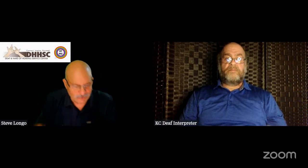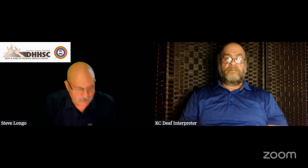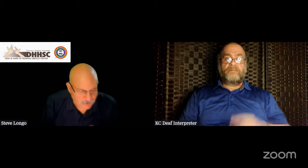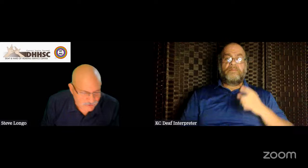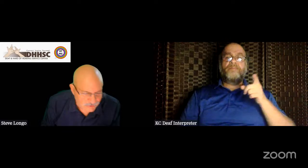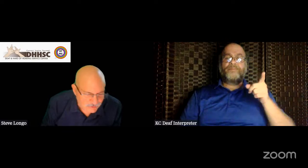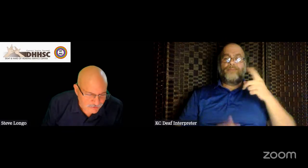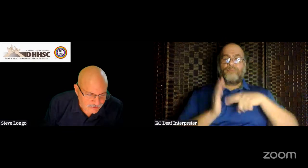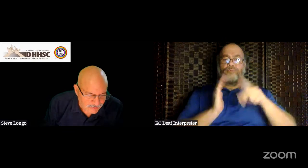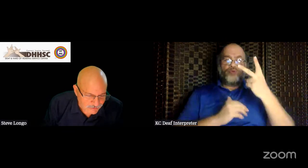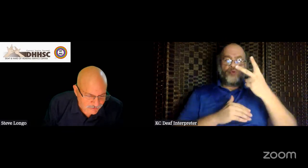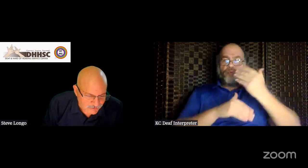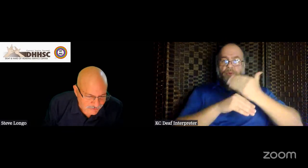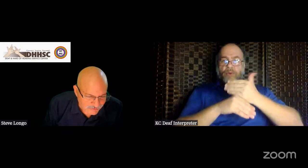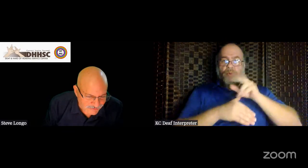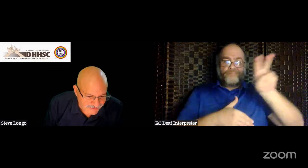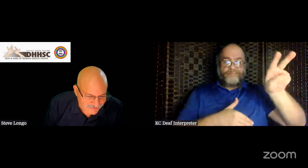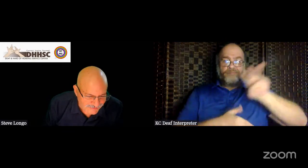All right,